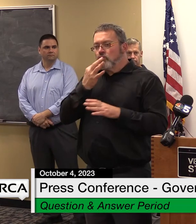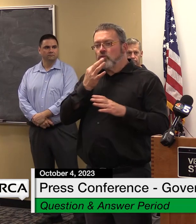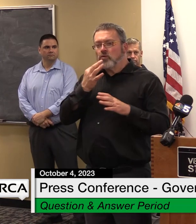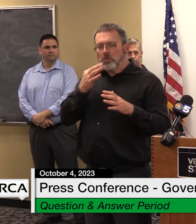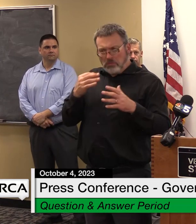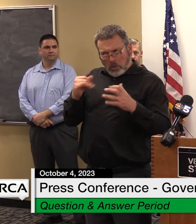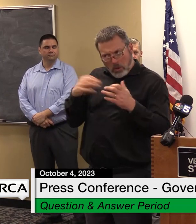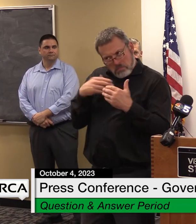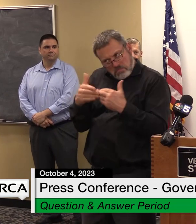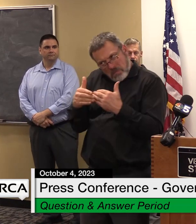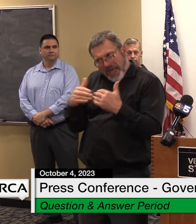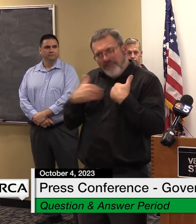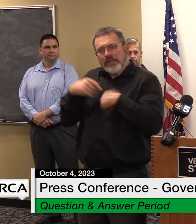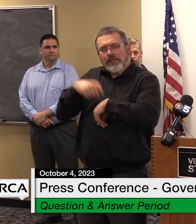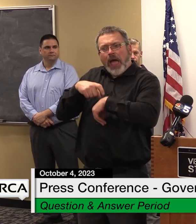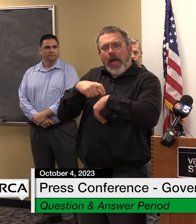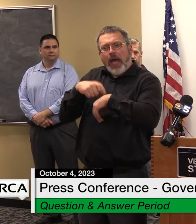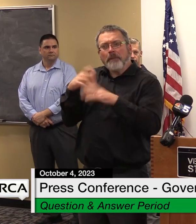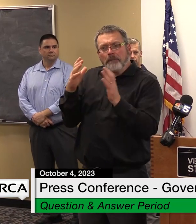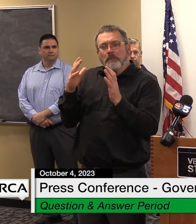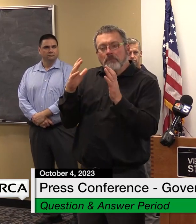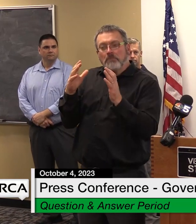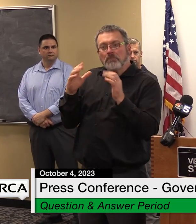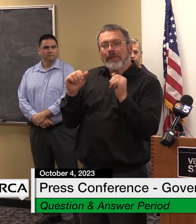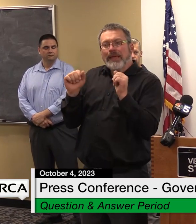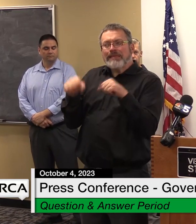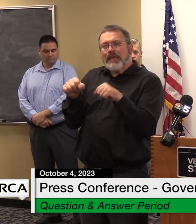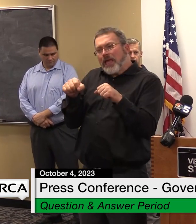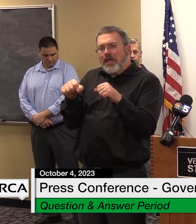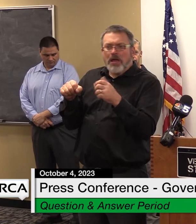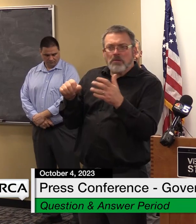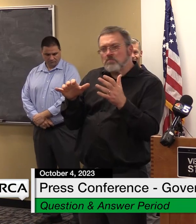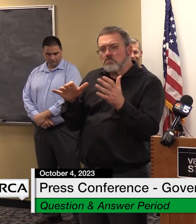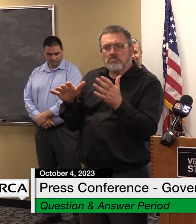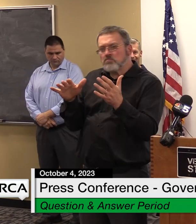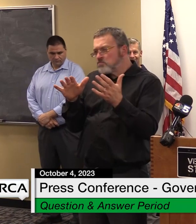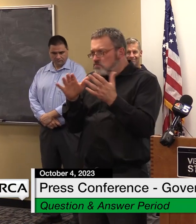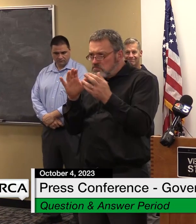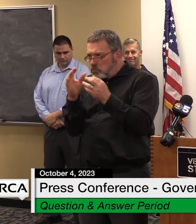left between now and sixth season.